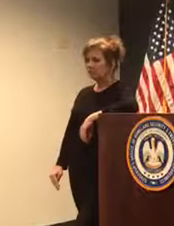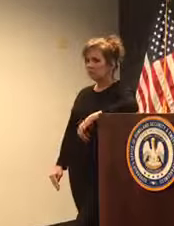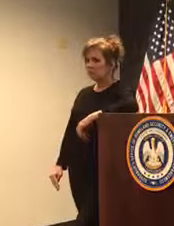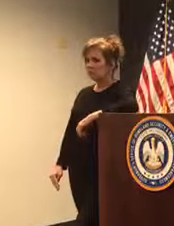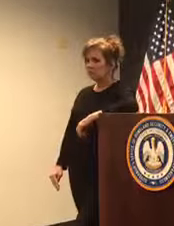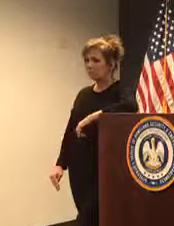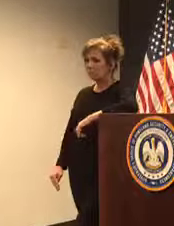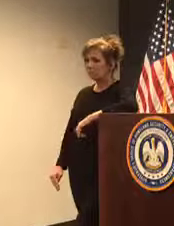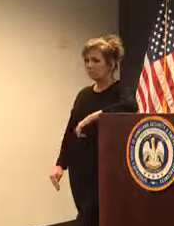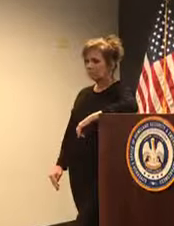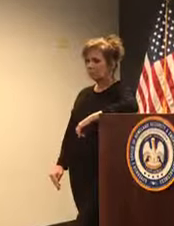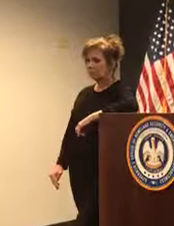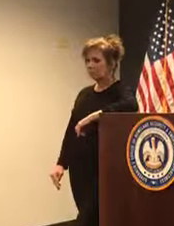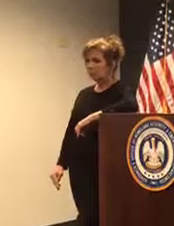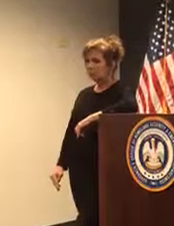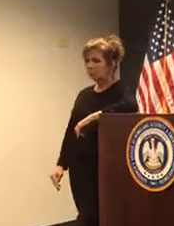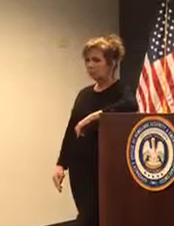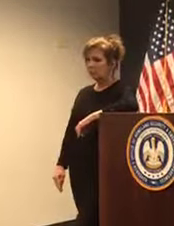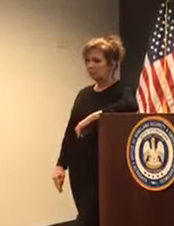Monday,